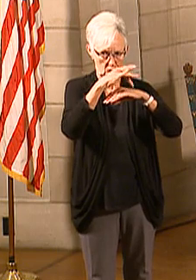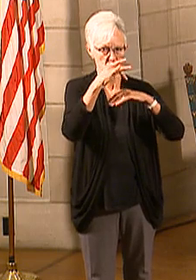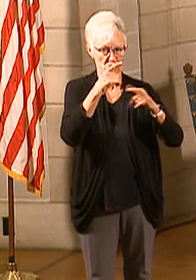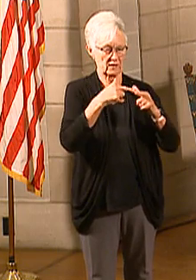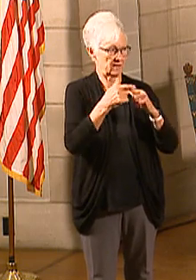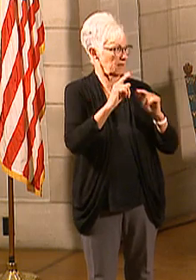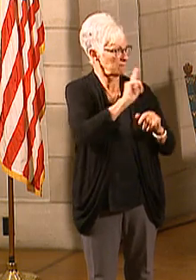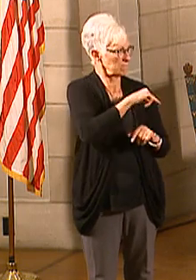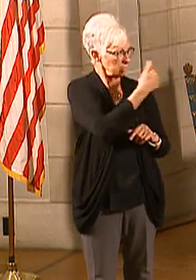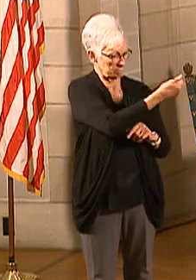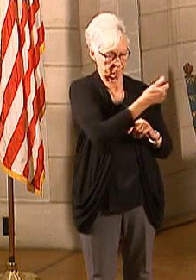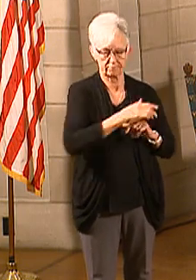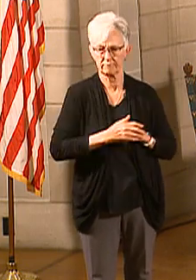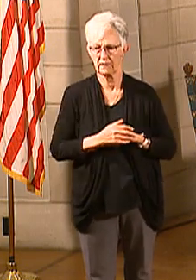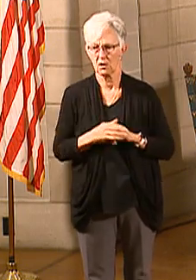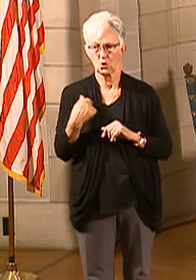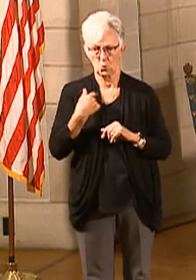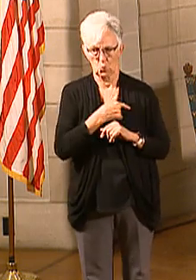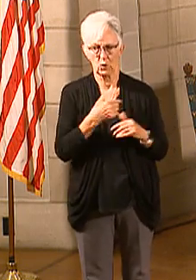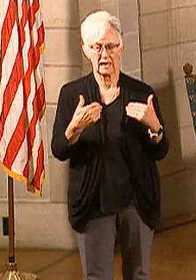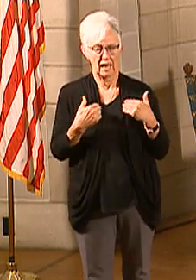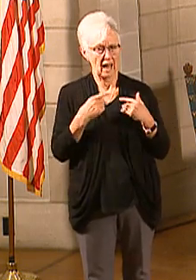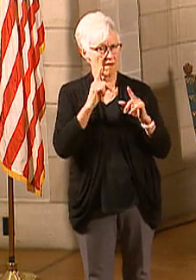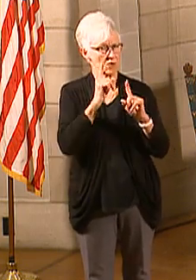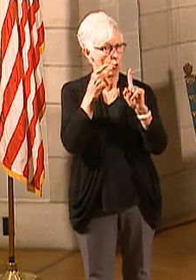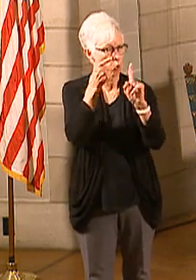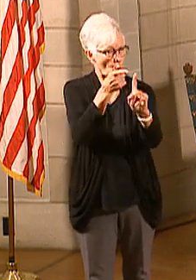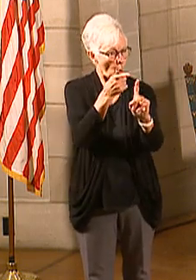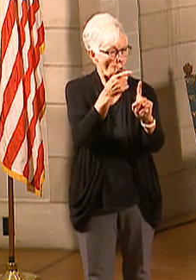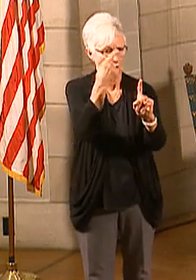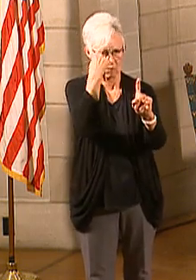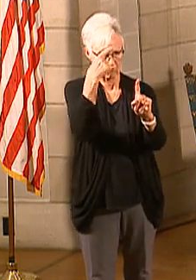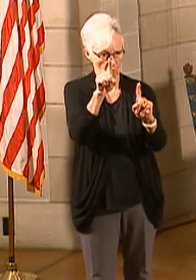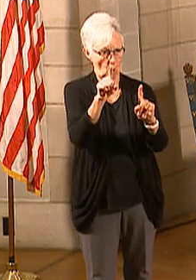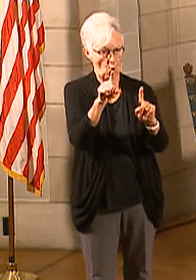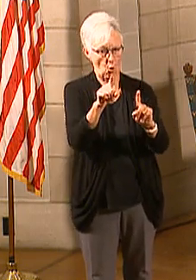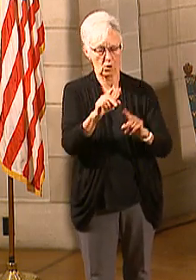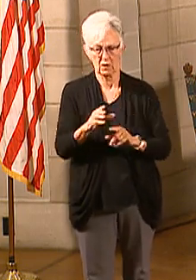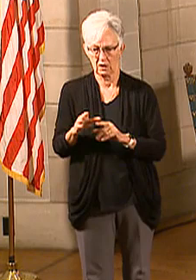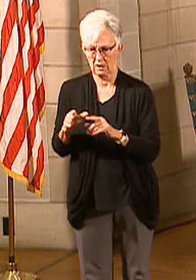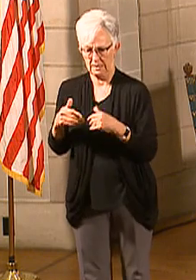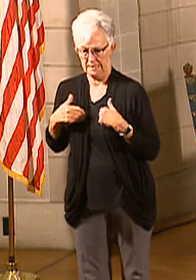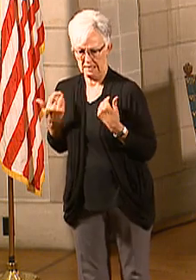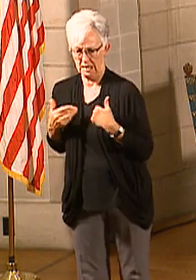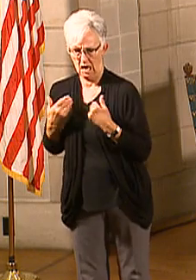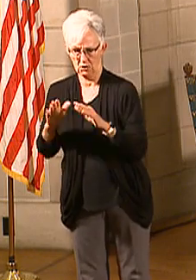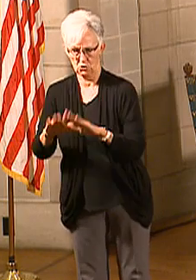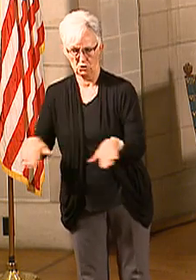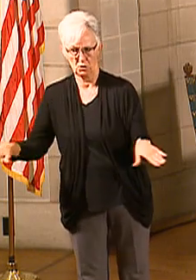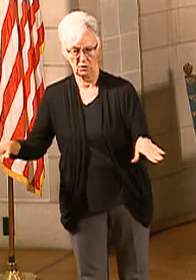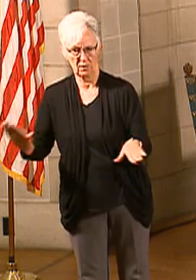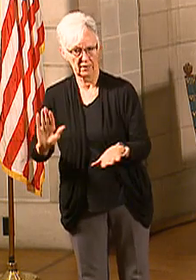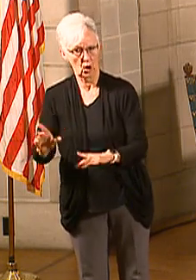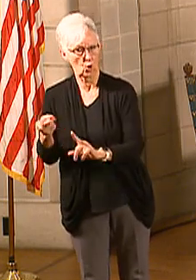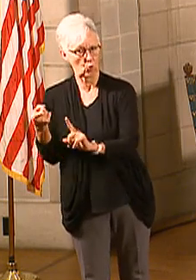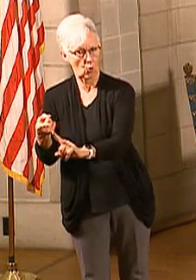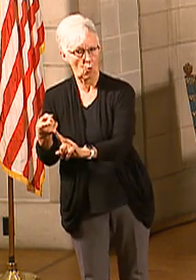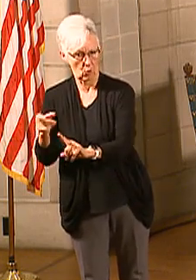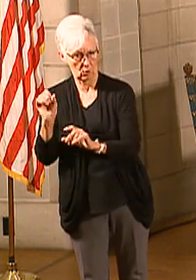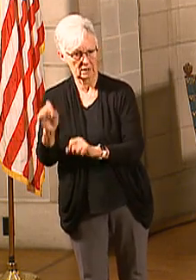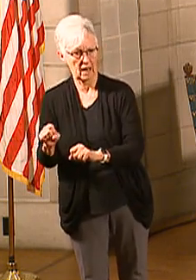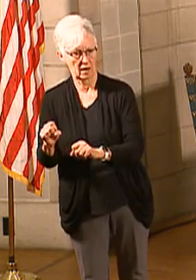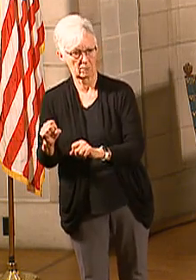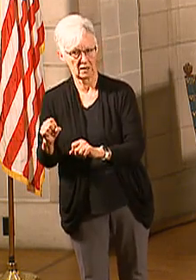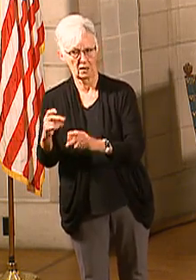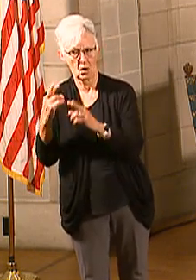We do have goals specific to permanency. Permanency for young people can be reunification with the family of origin.